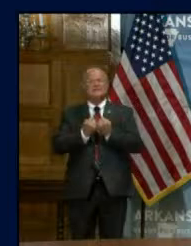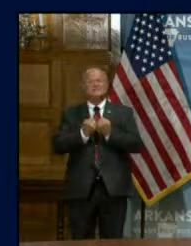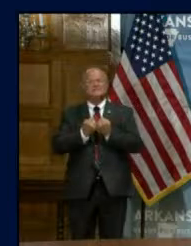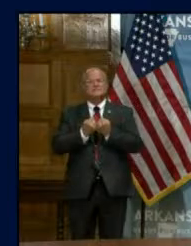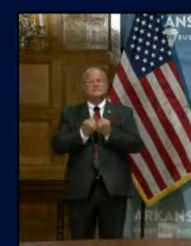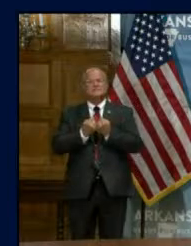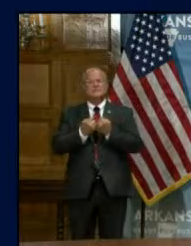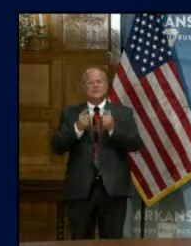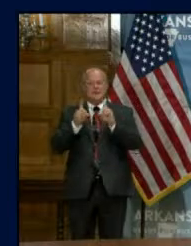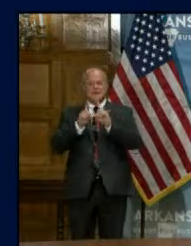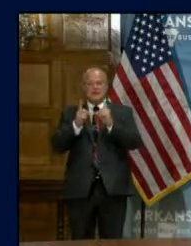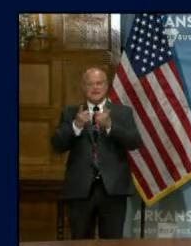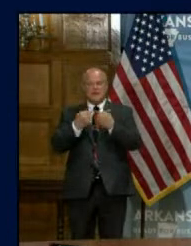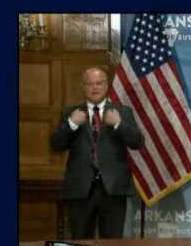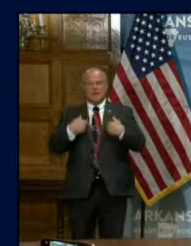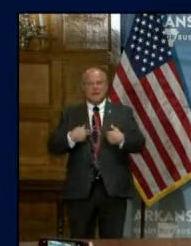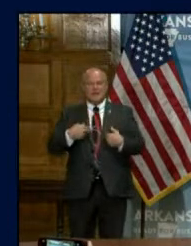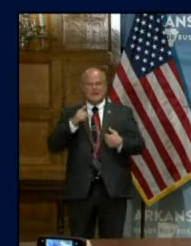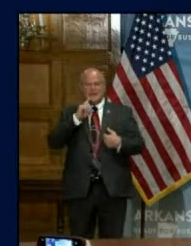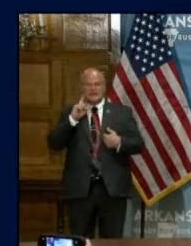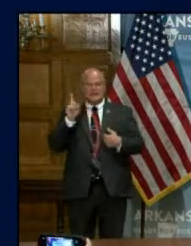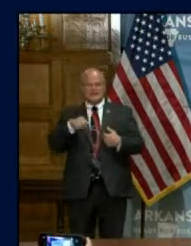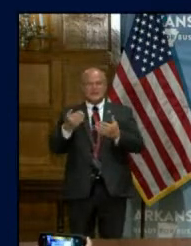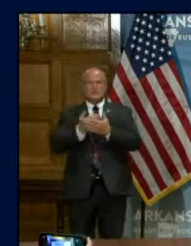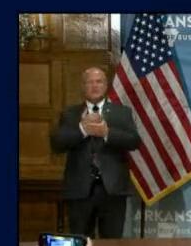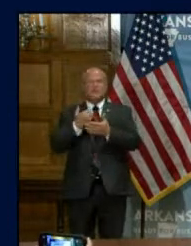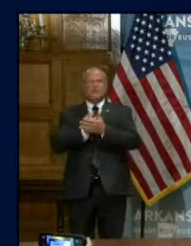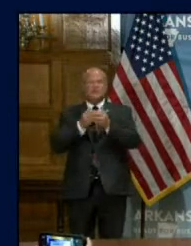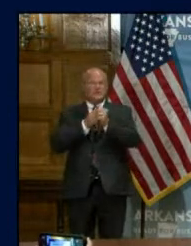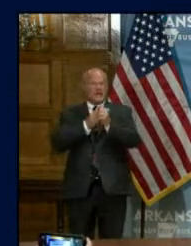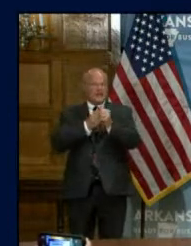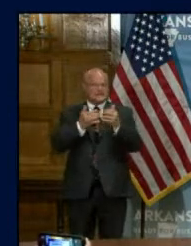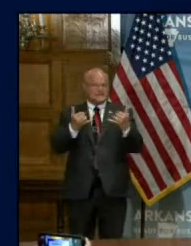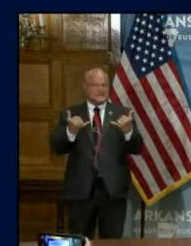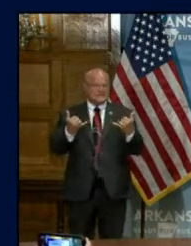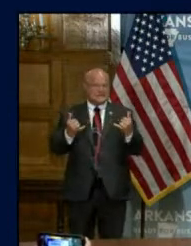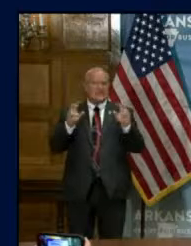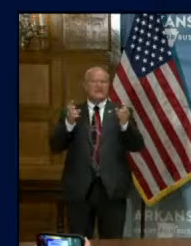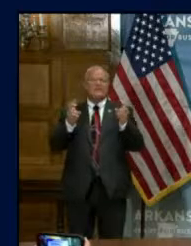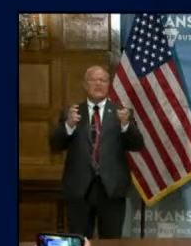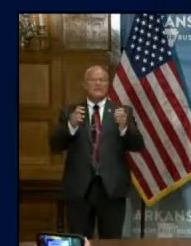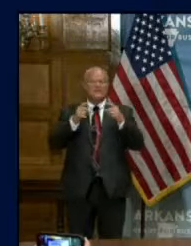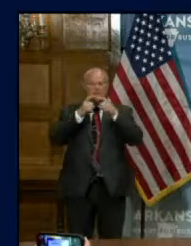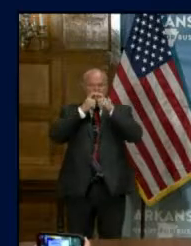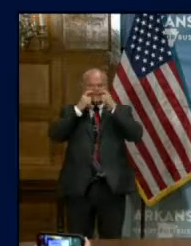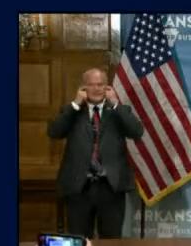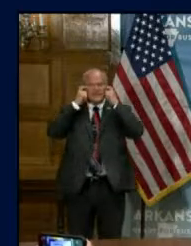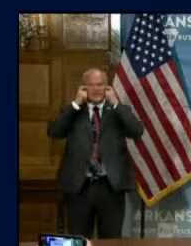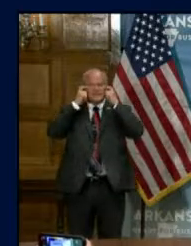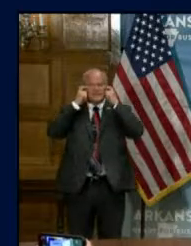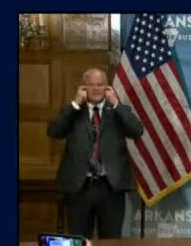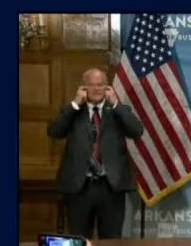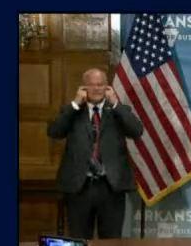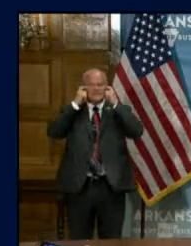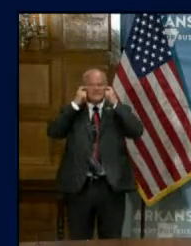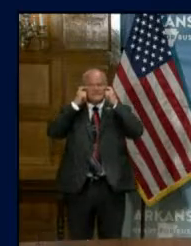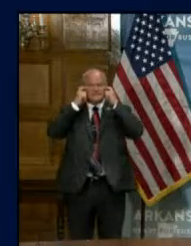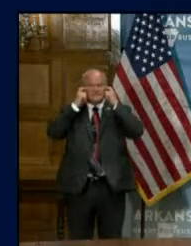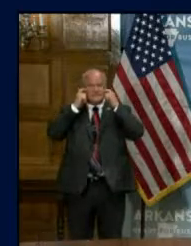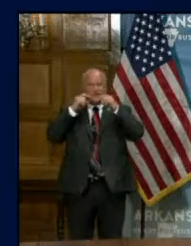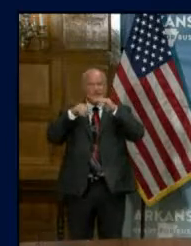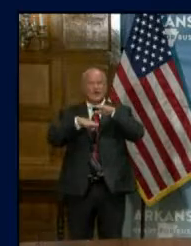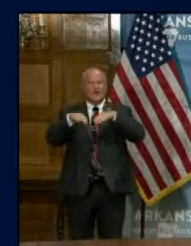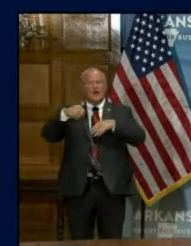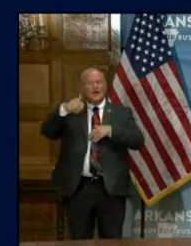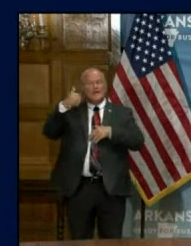the Department of Health is issuing new guidance today in reference to face coverings. And based upon